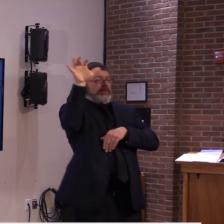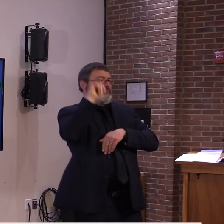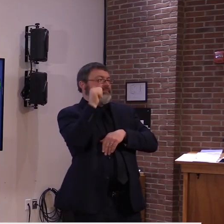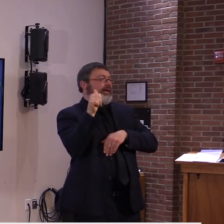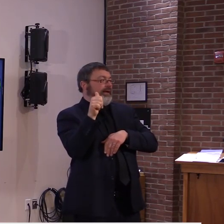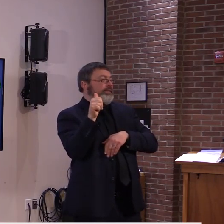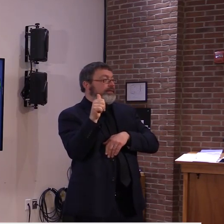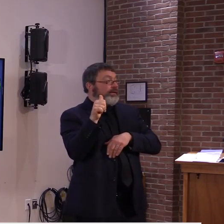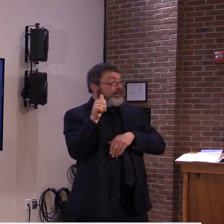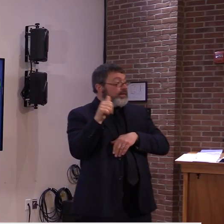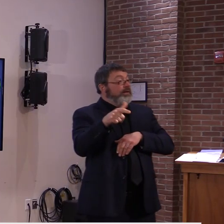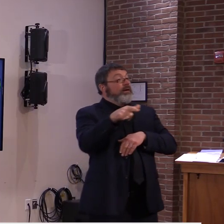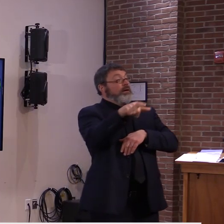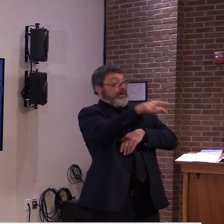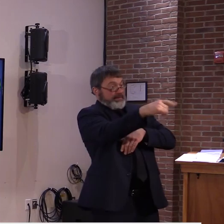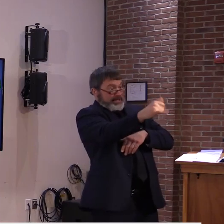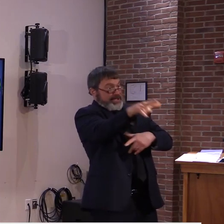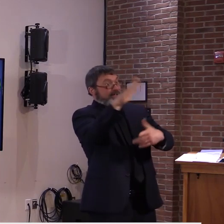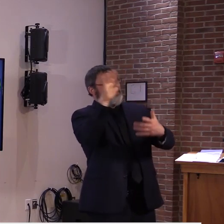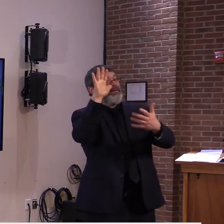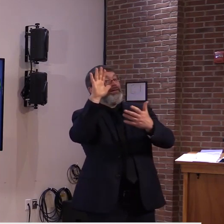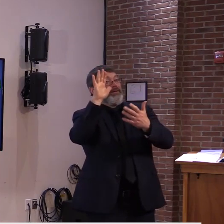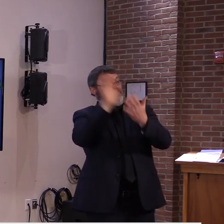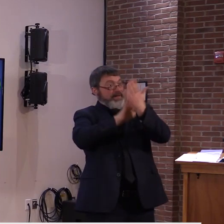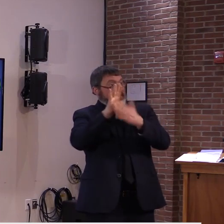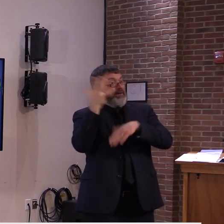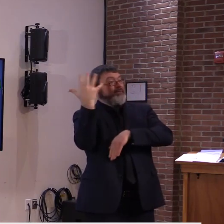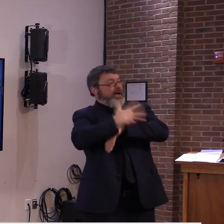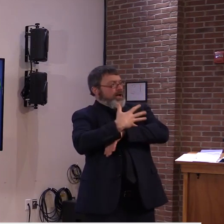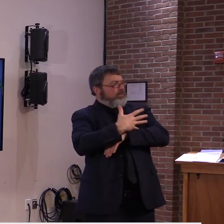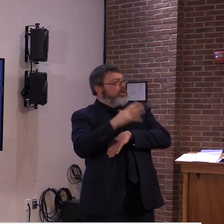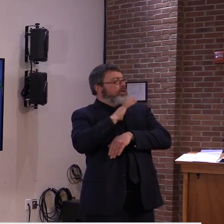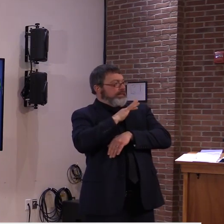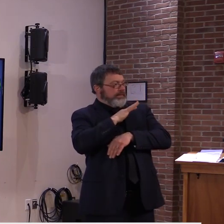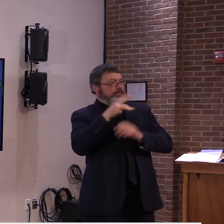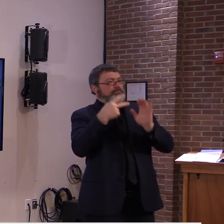Kingdom at the time because you were going back 5 days a week.